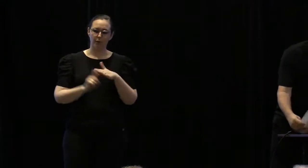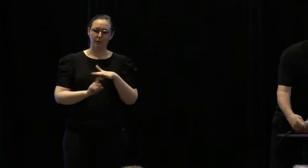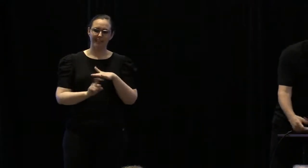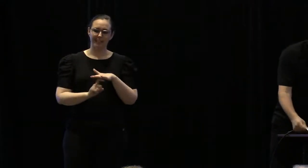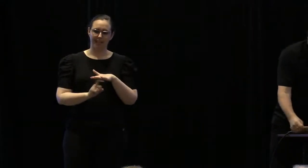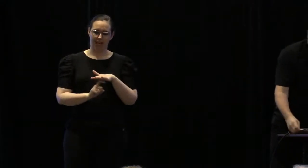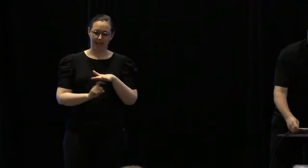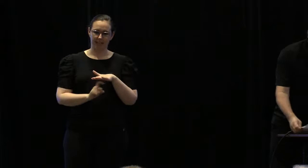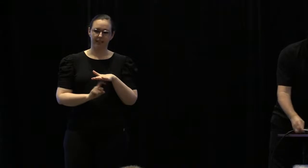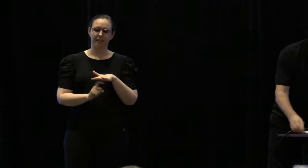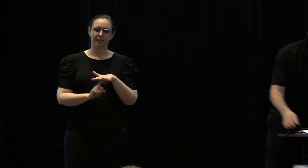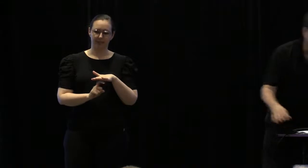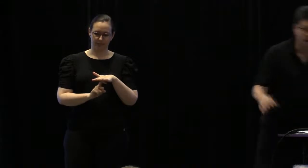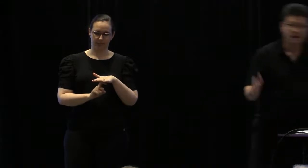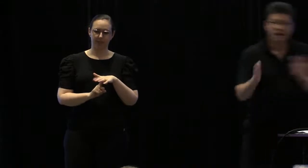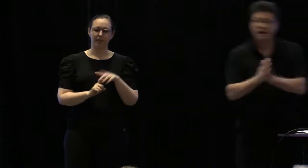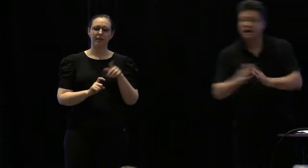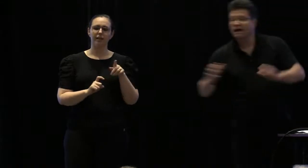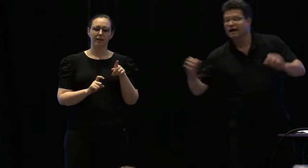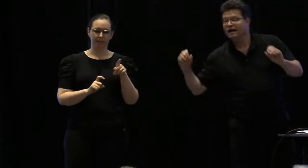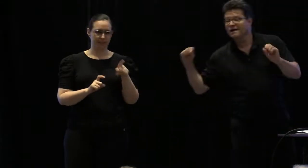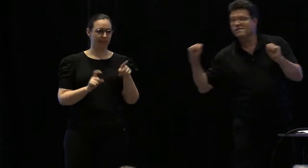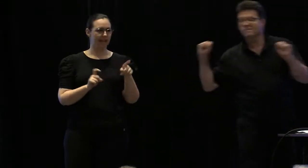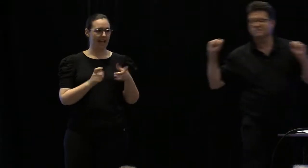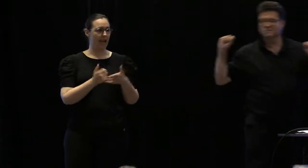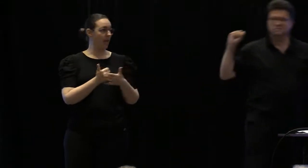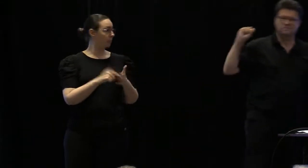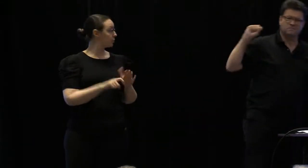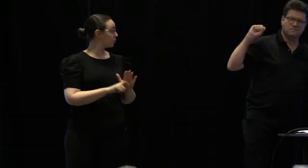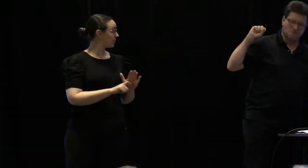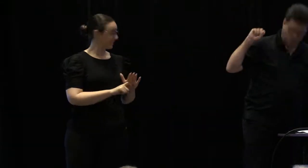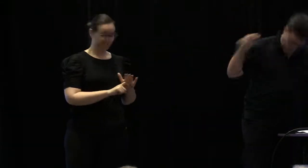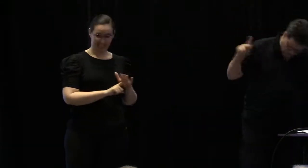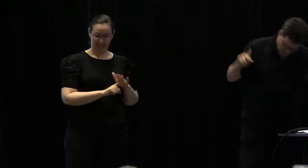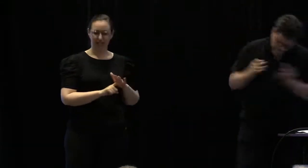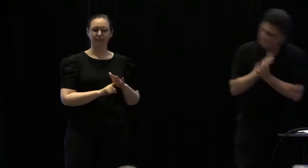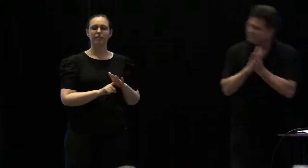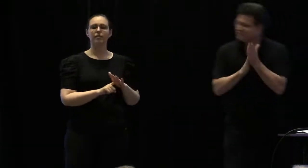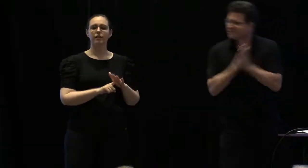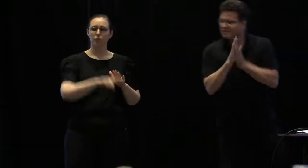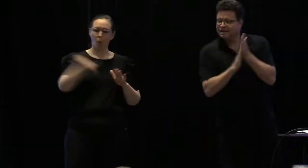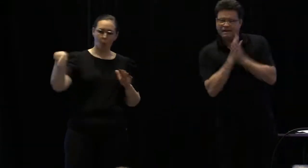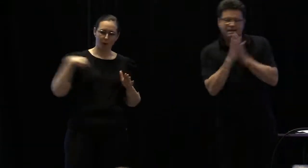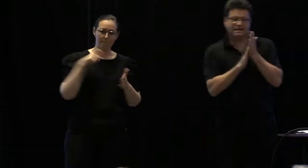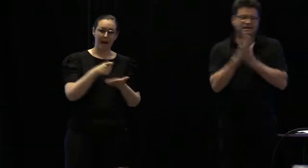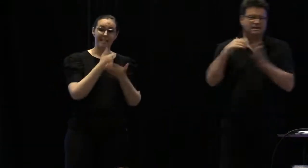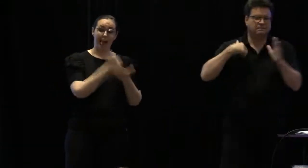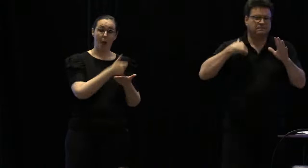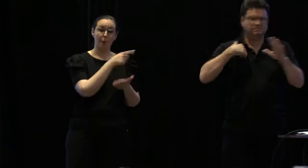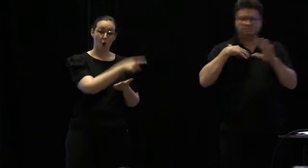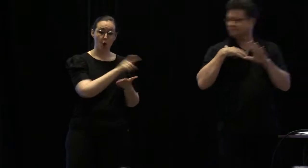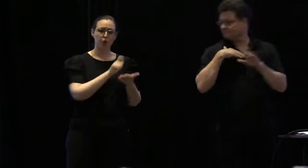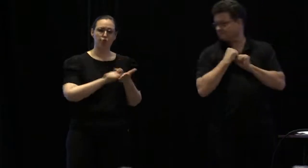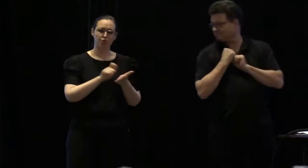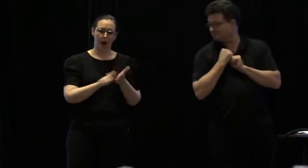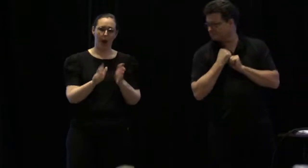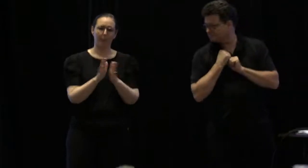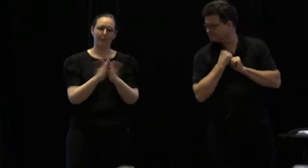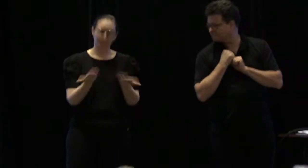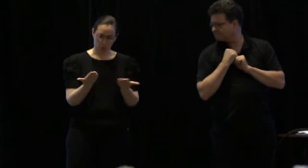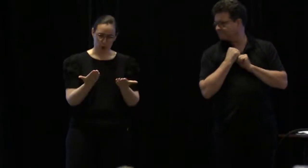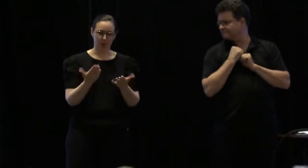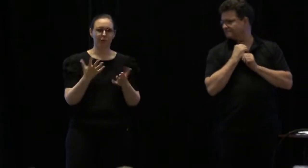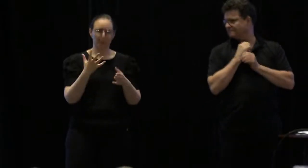And he's asking if she will be the one to write the book, as Joanne wrote the other book, and saying, with